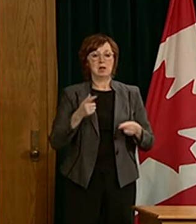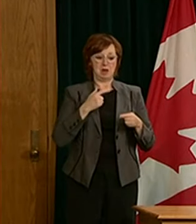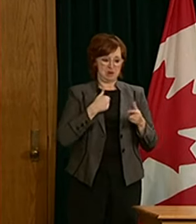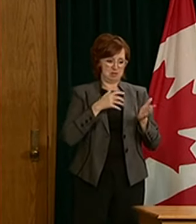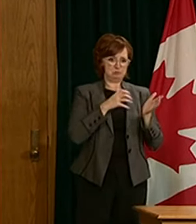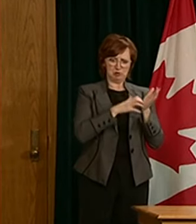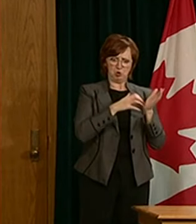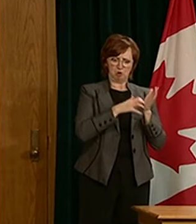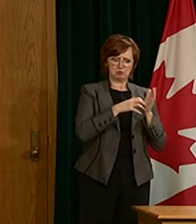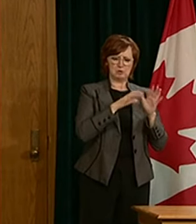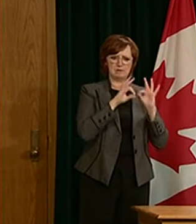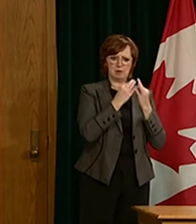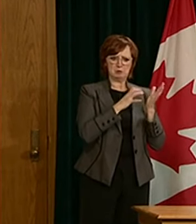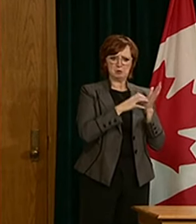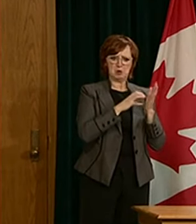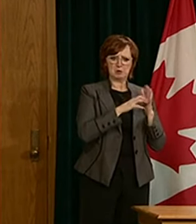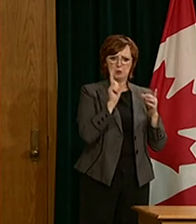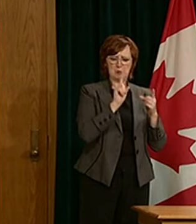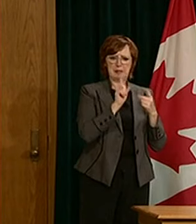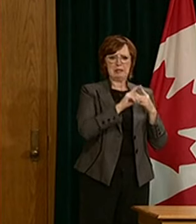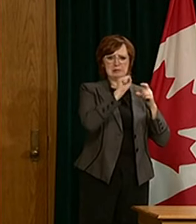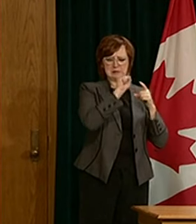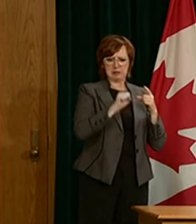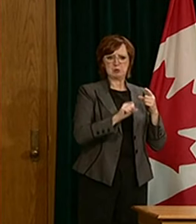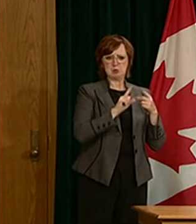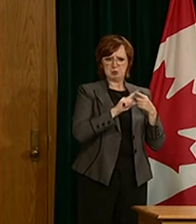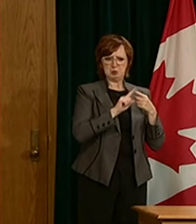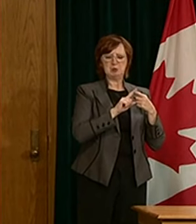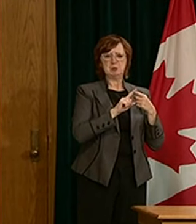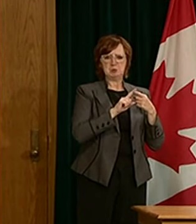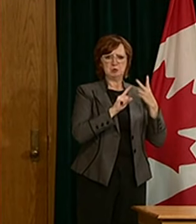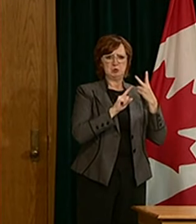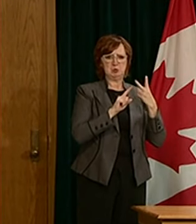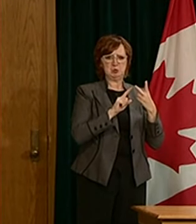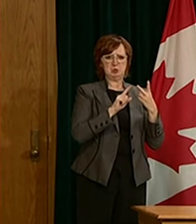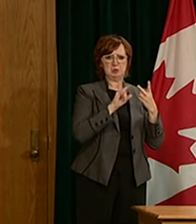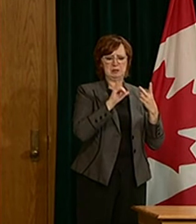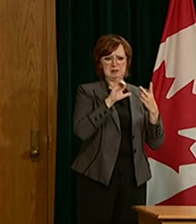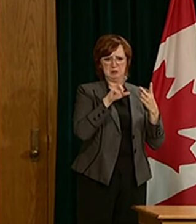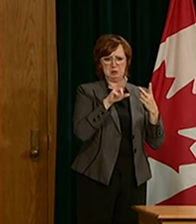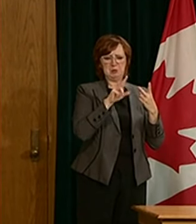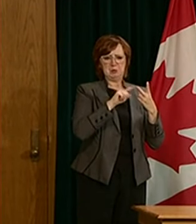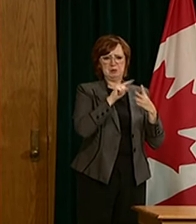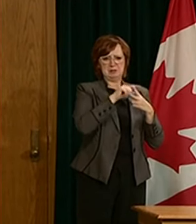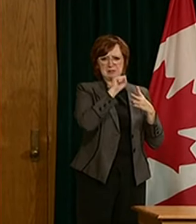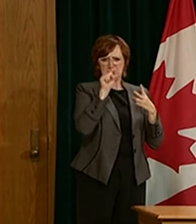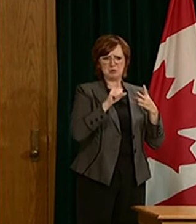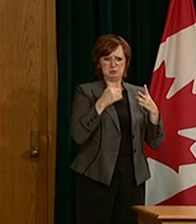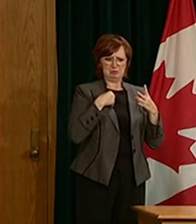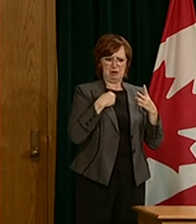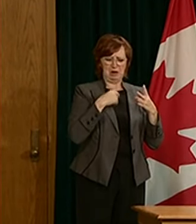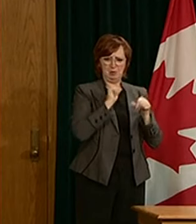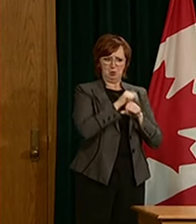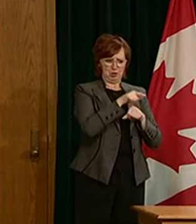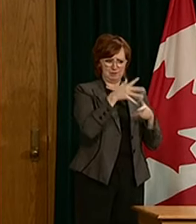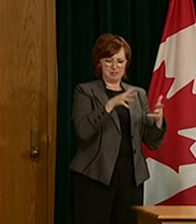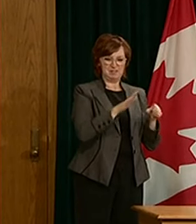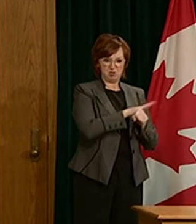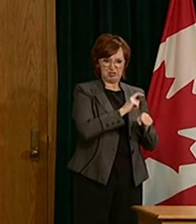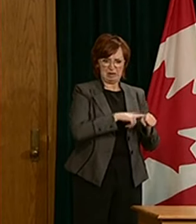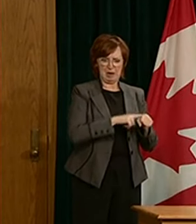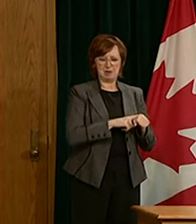in Saskatoon, looking after some of Saskatchewan's sickest patients. I see the worry and concern on the faces of the people I